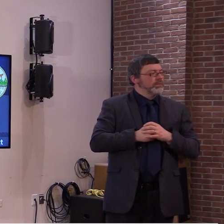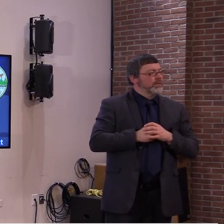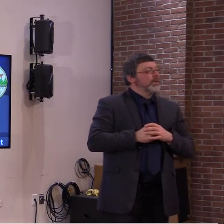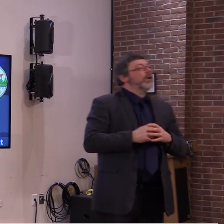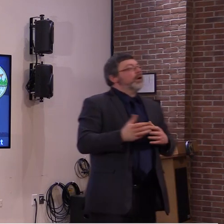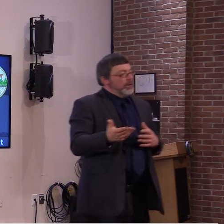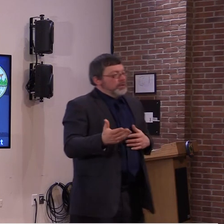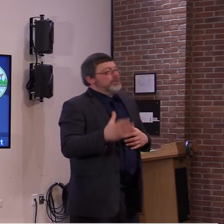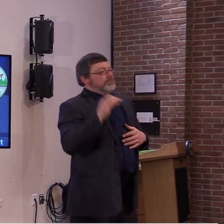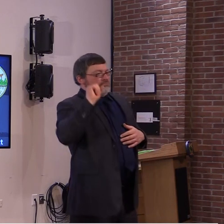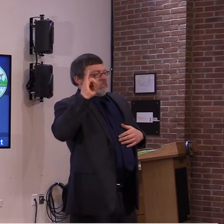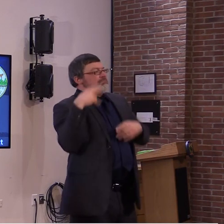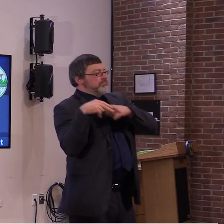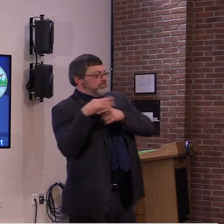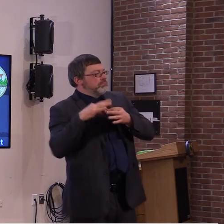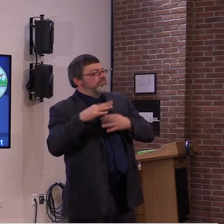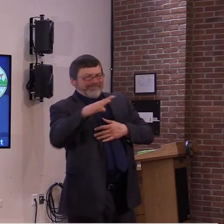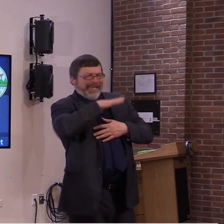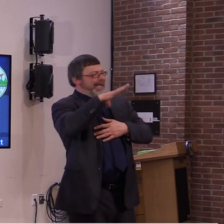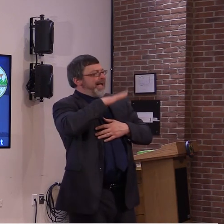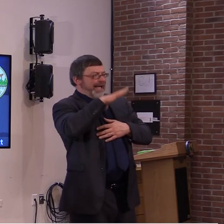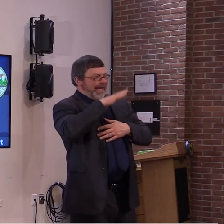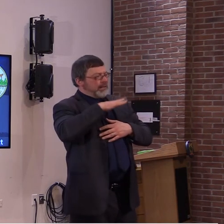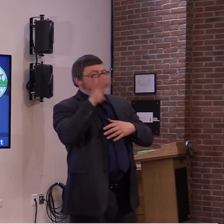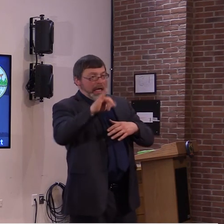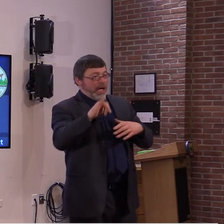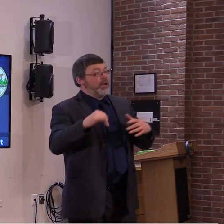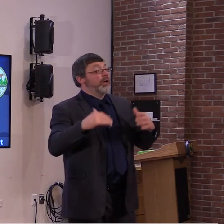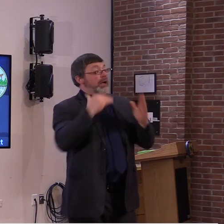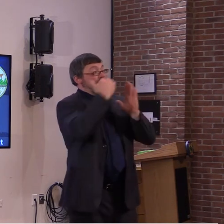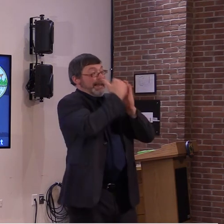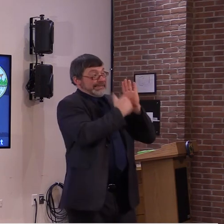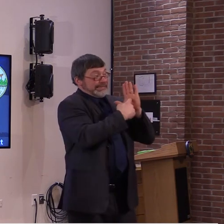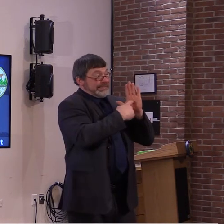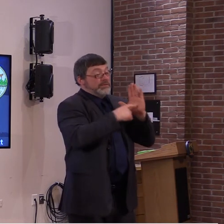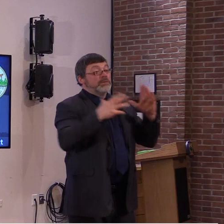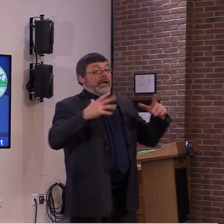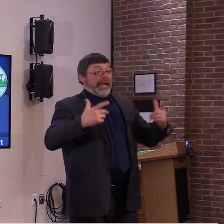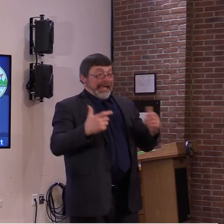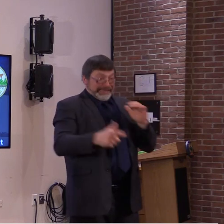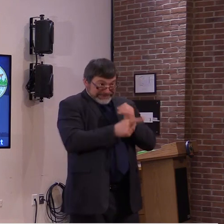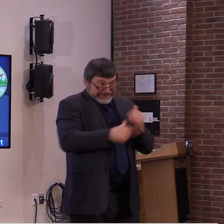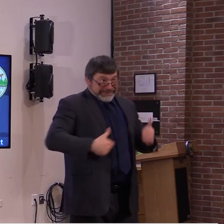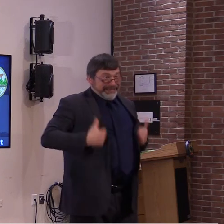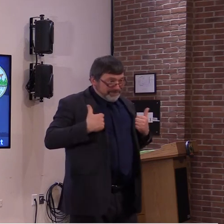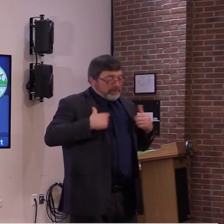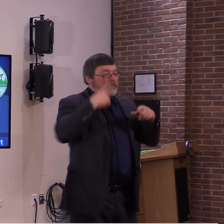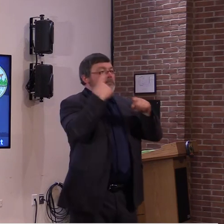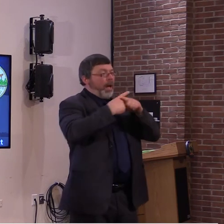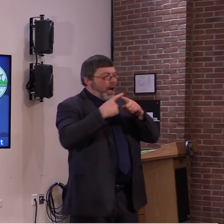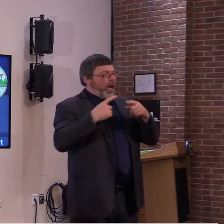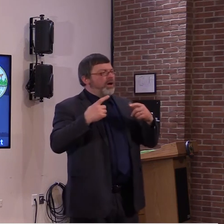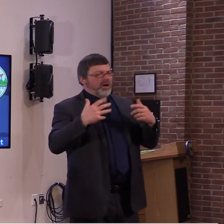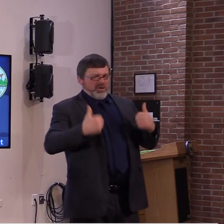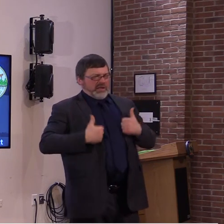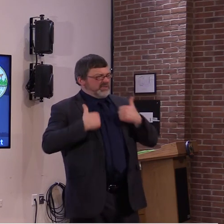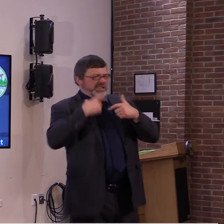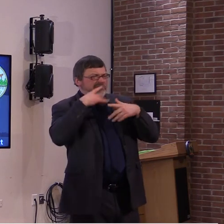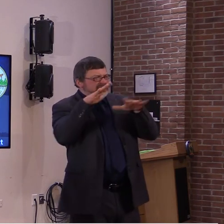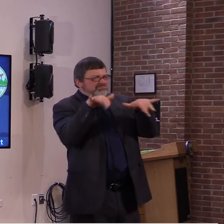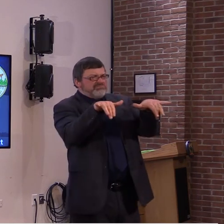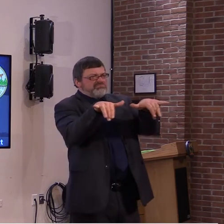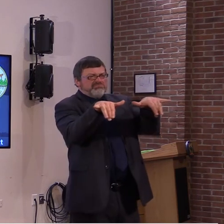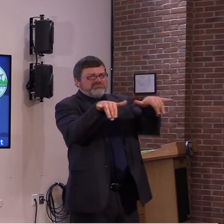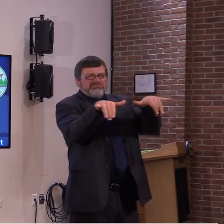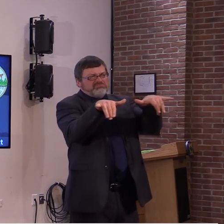started. Oh, excellent. Thank you. Thank you very much. That's it for me. Thank you. Joe, the Barton